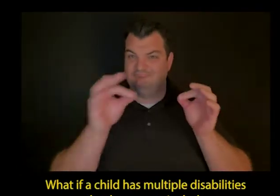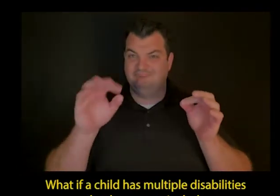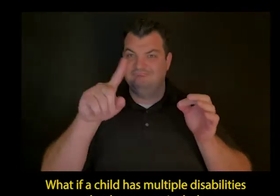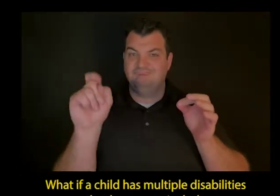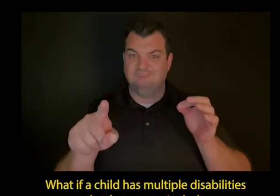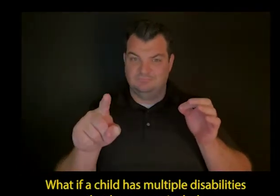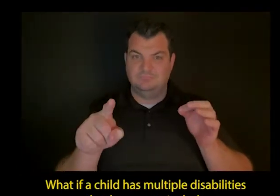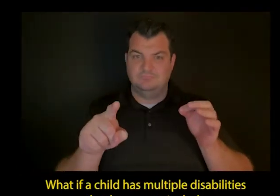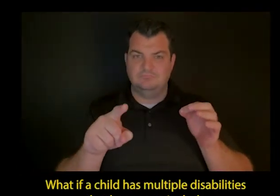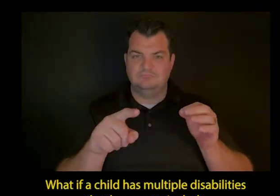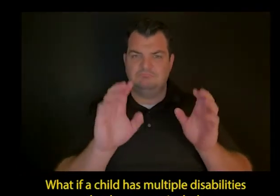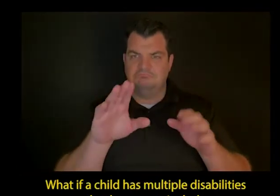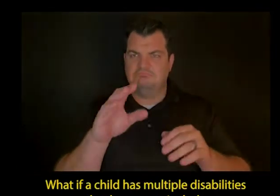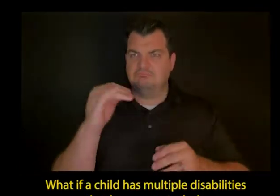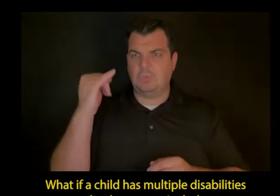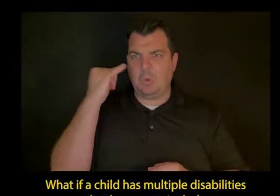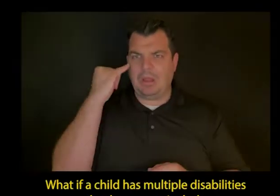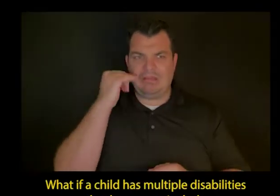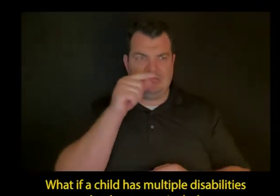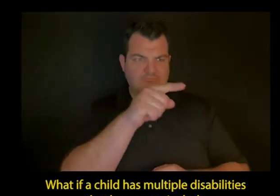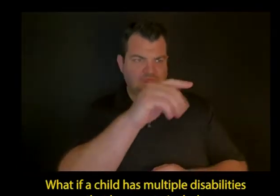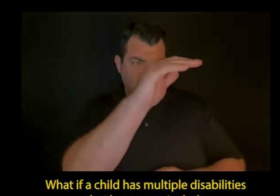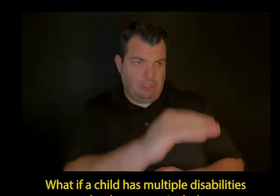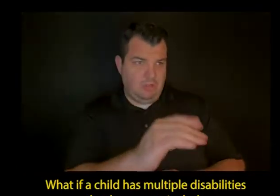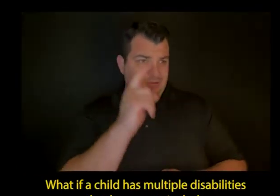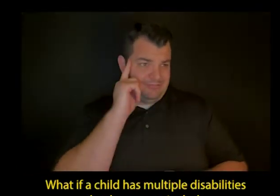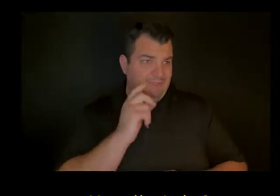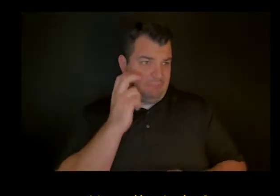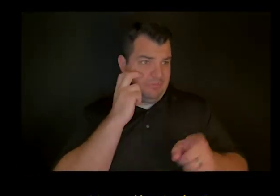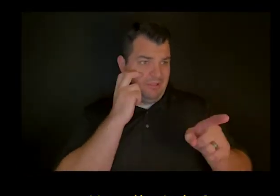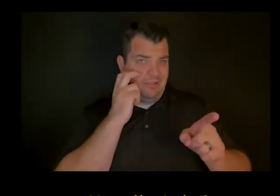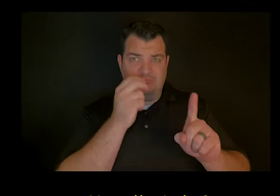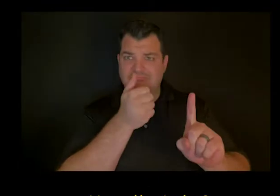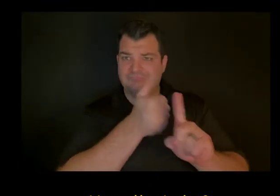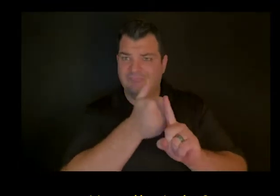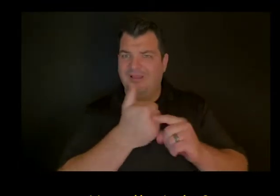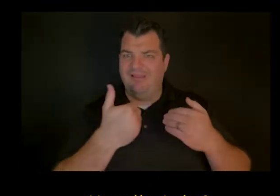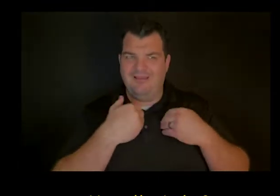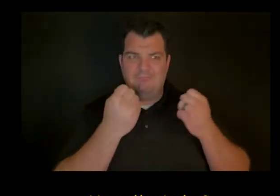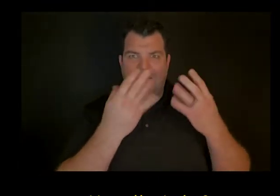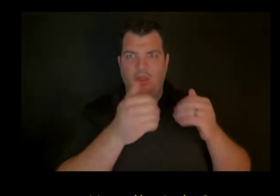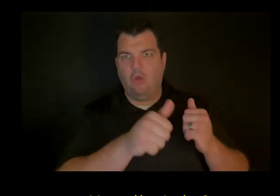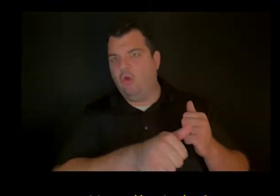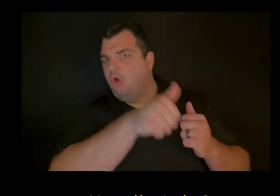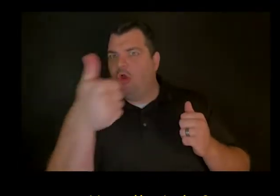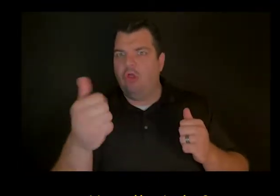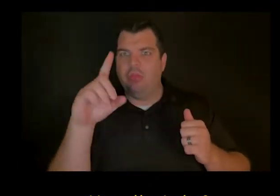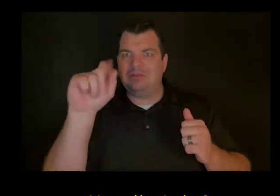What if a child has multiple disabilities that happen to include vision and hearing loss?